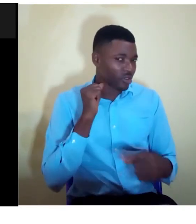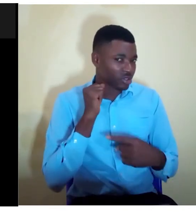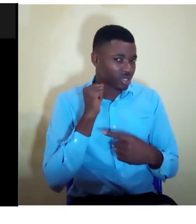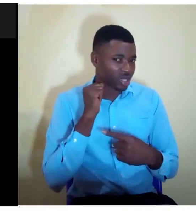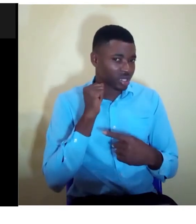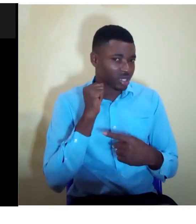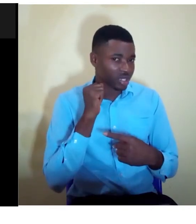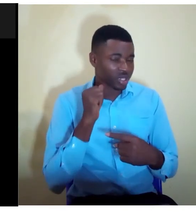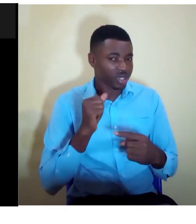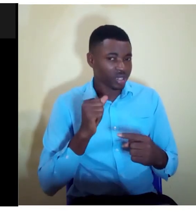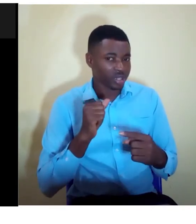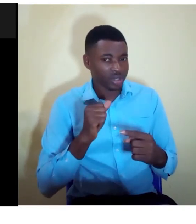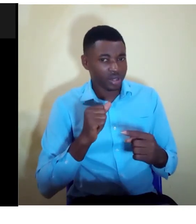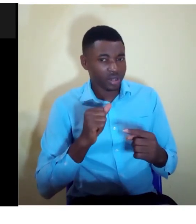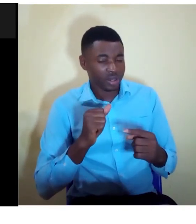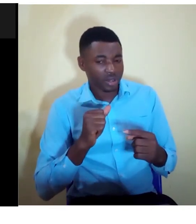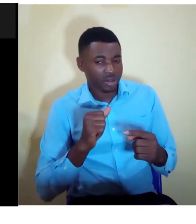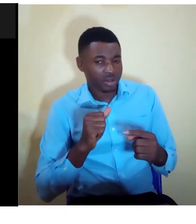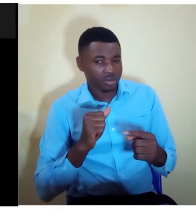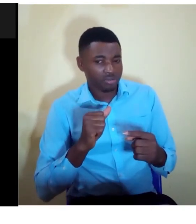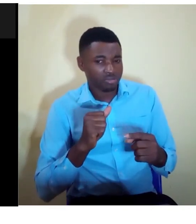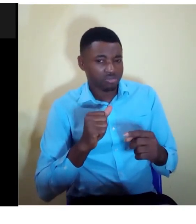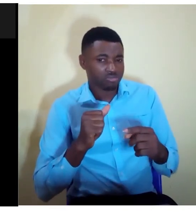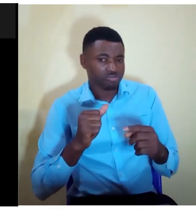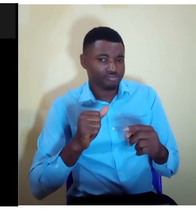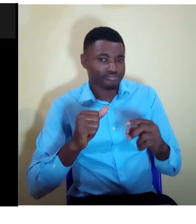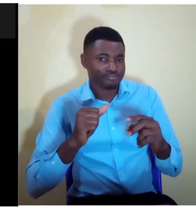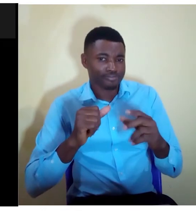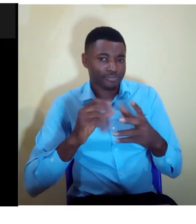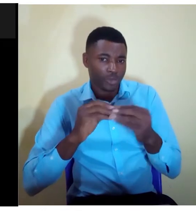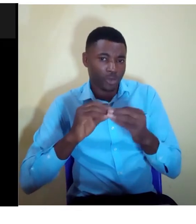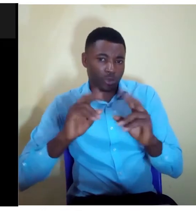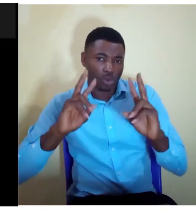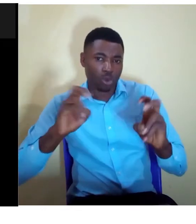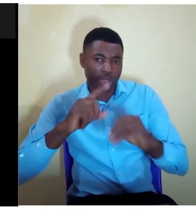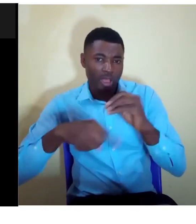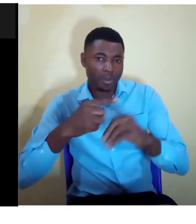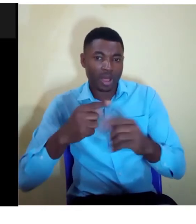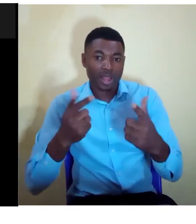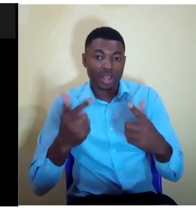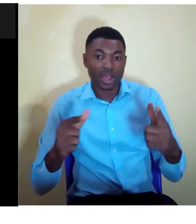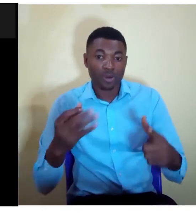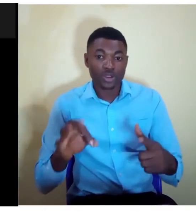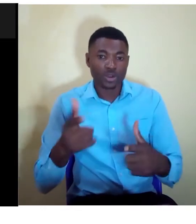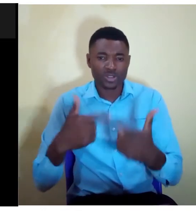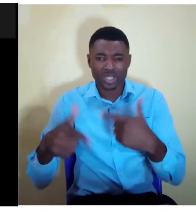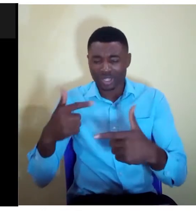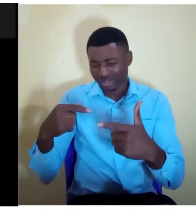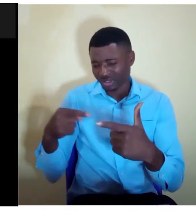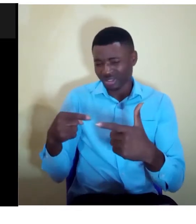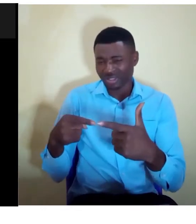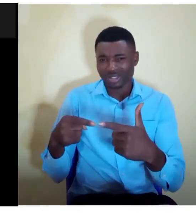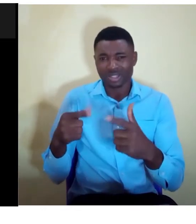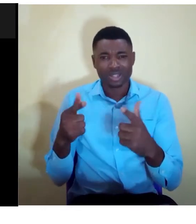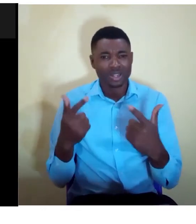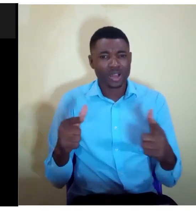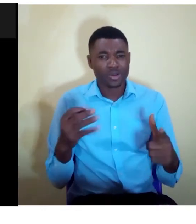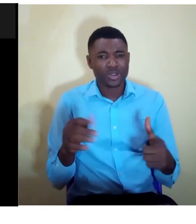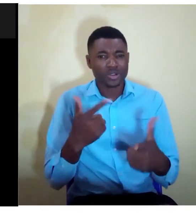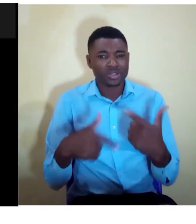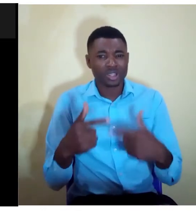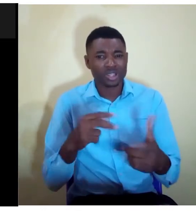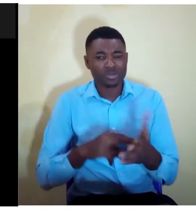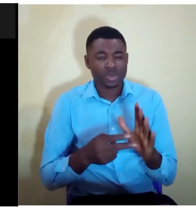Foster himself referred to as the language of the signs. In Foster's words, language of the signs means